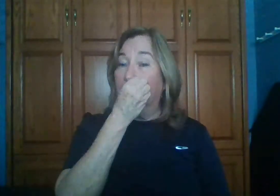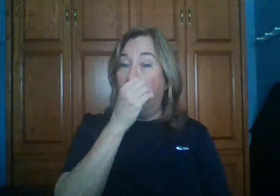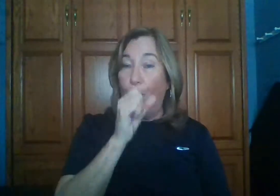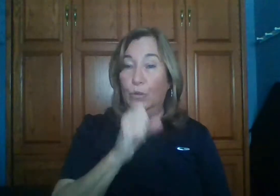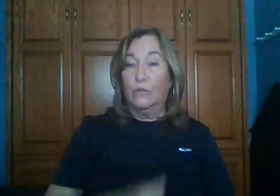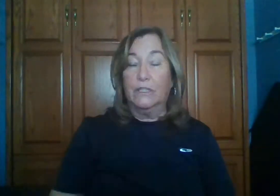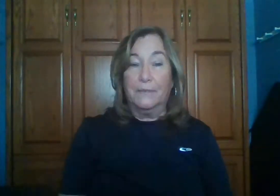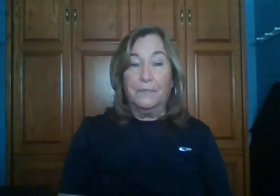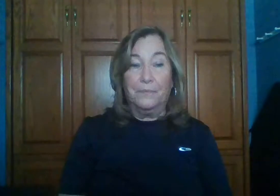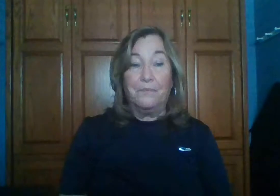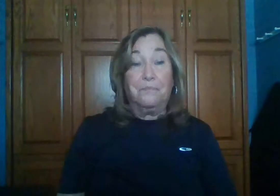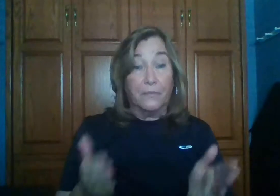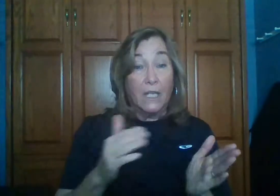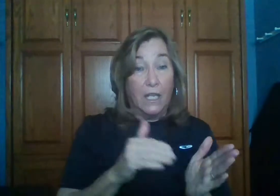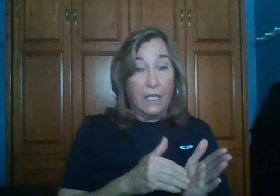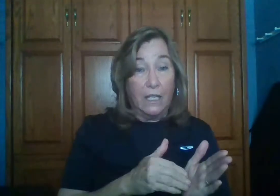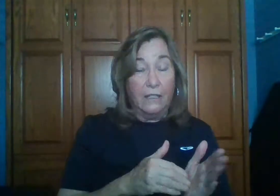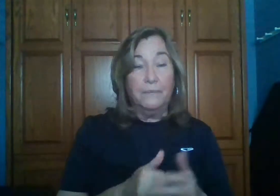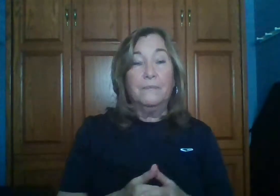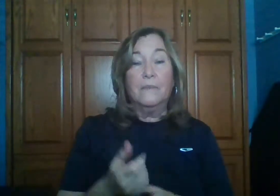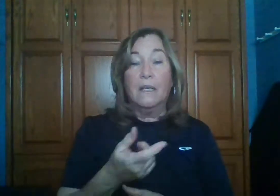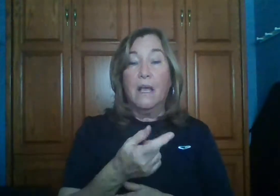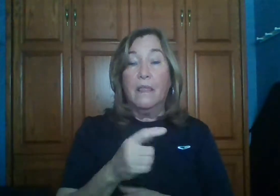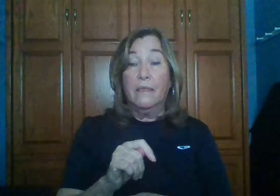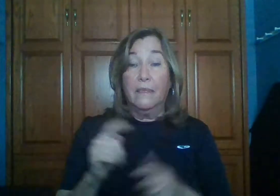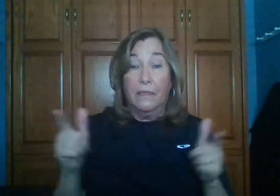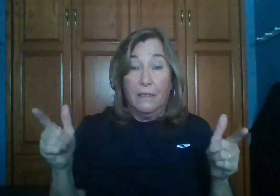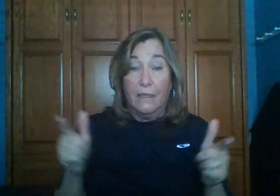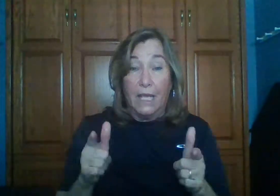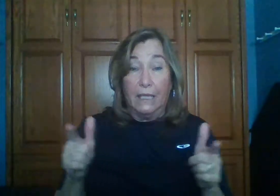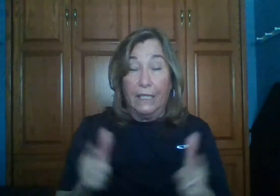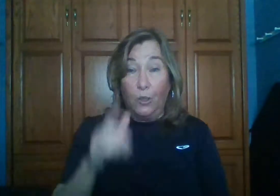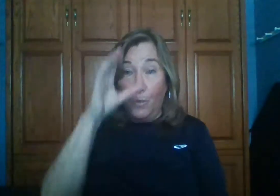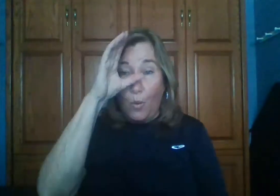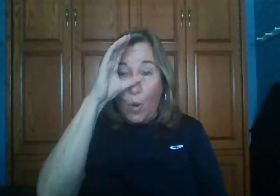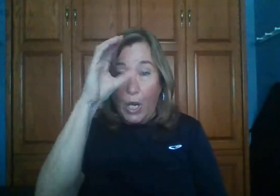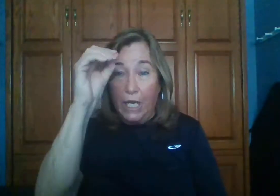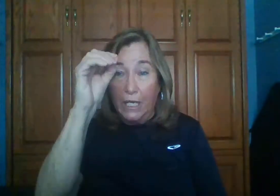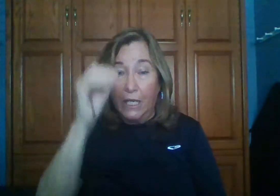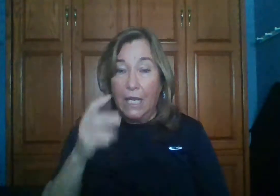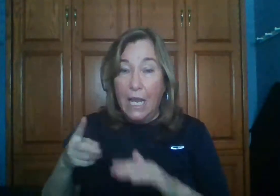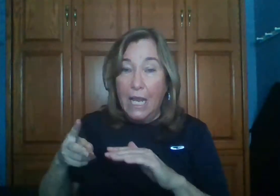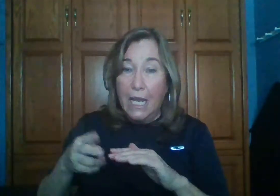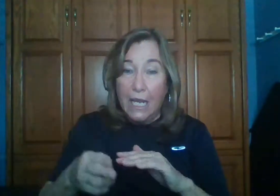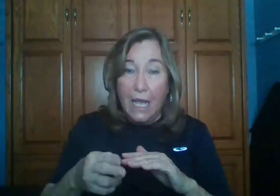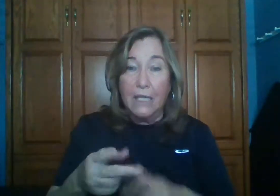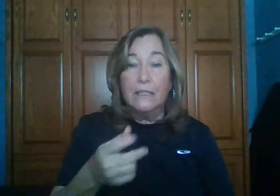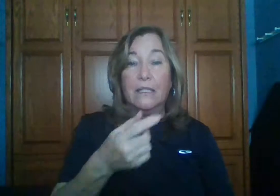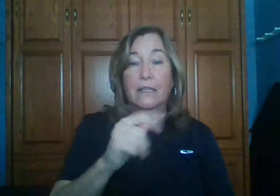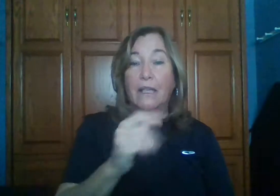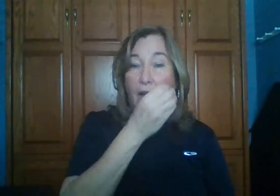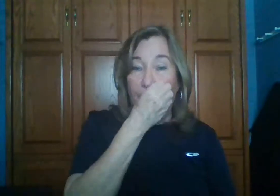Again, the little boy cut the flowers.